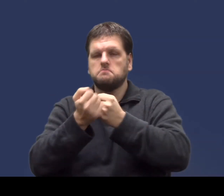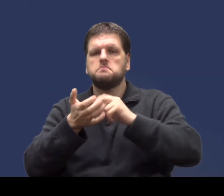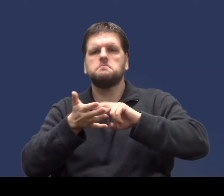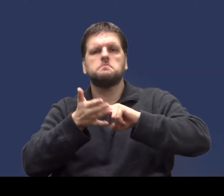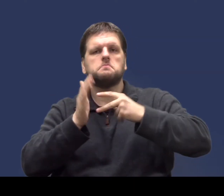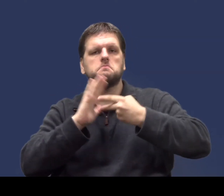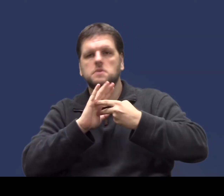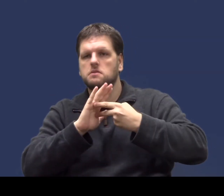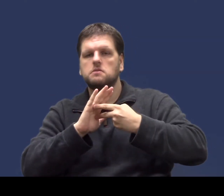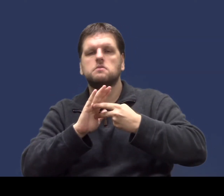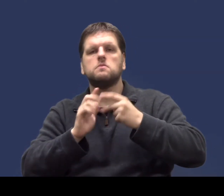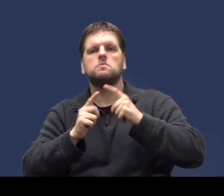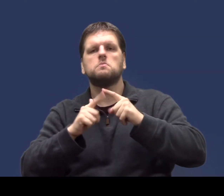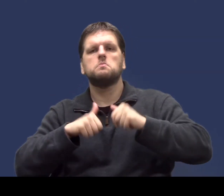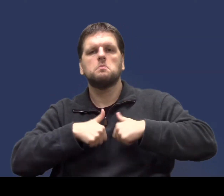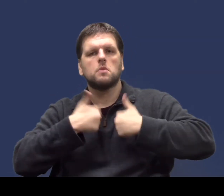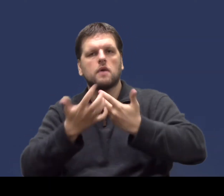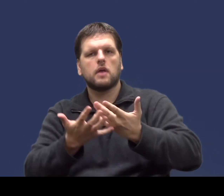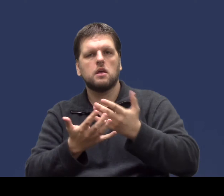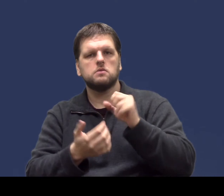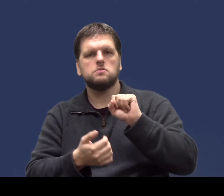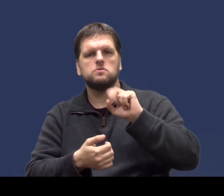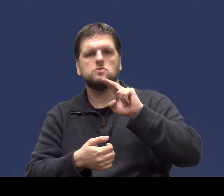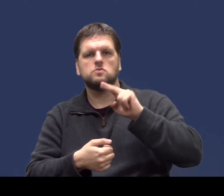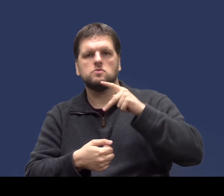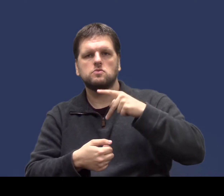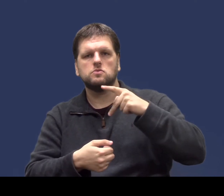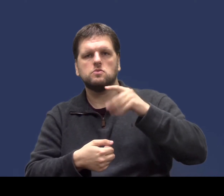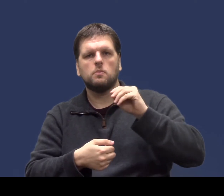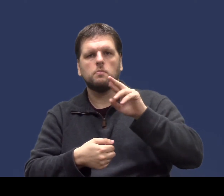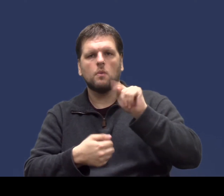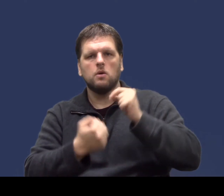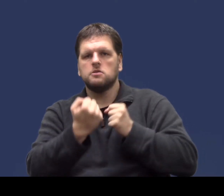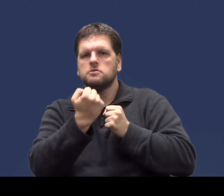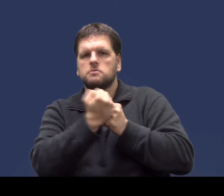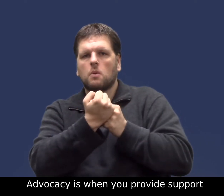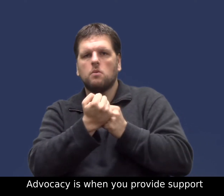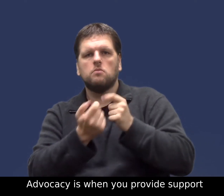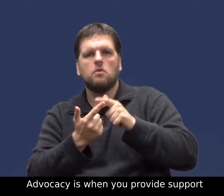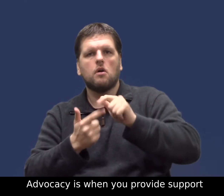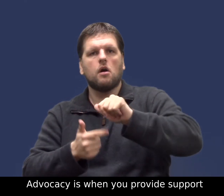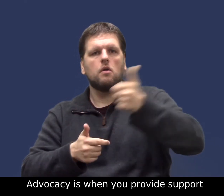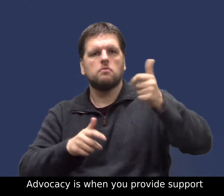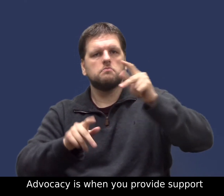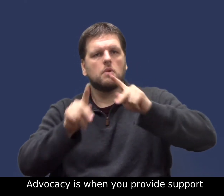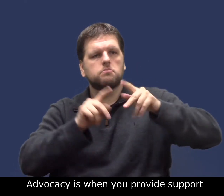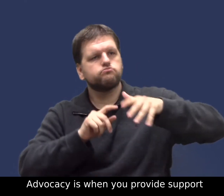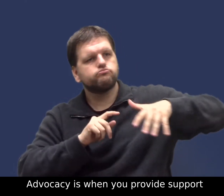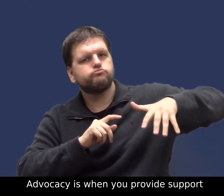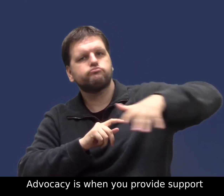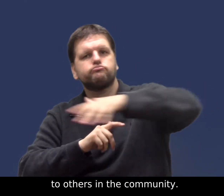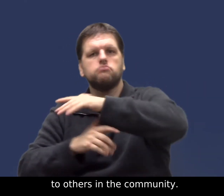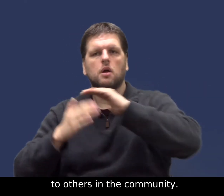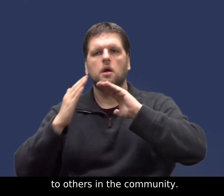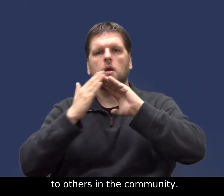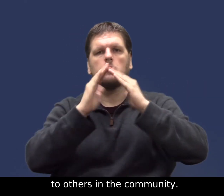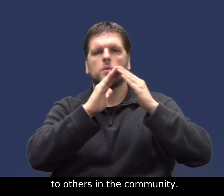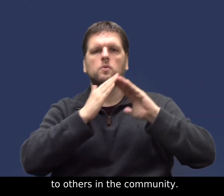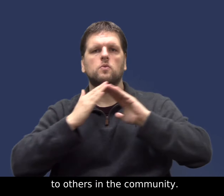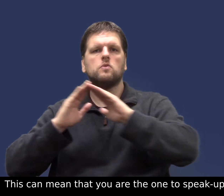Advocacy is when you provide support to others in the community. This can mean that you were the one to speak up